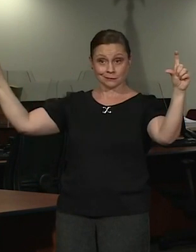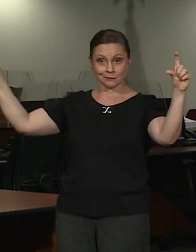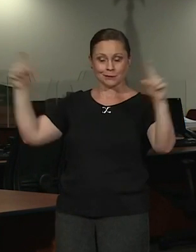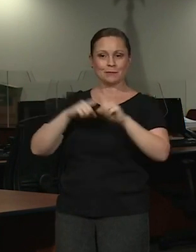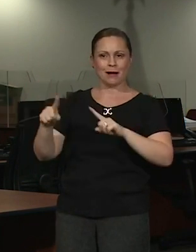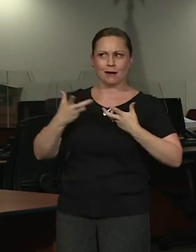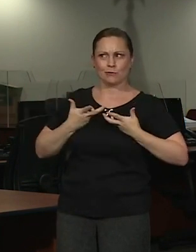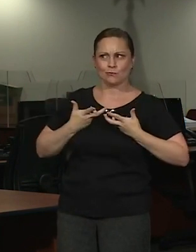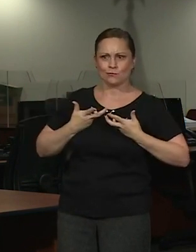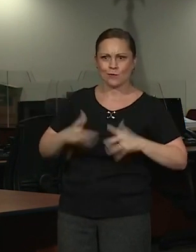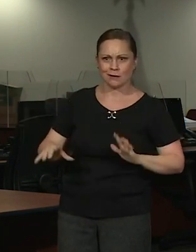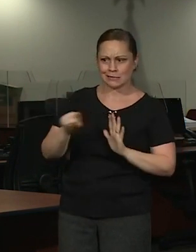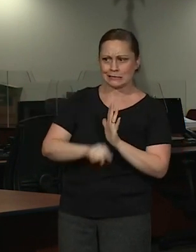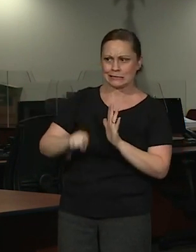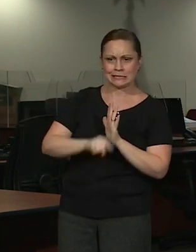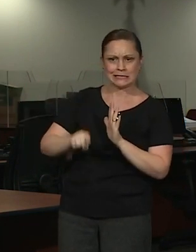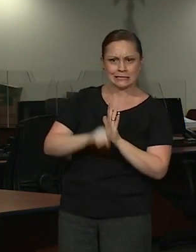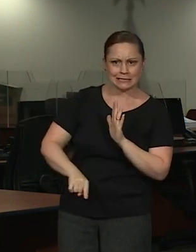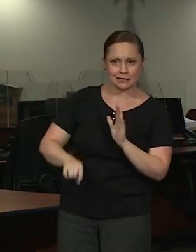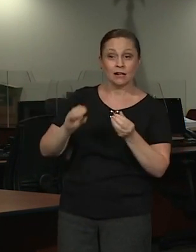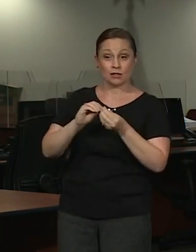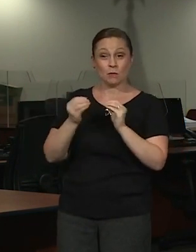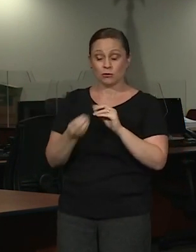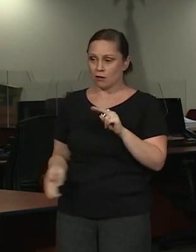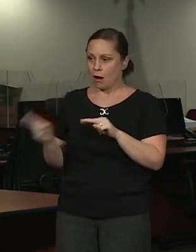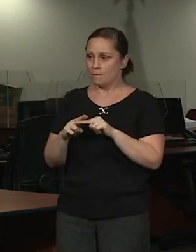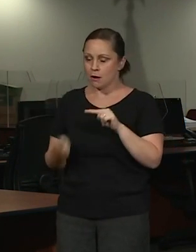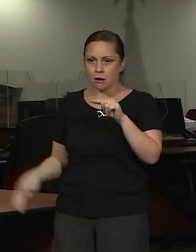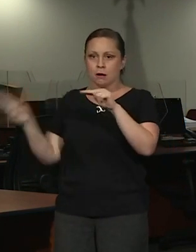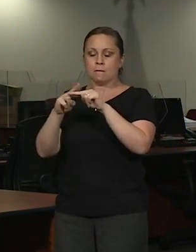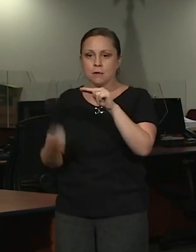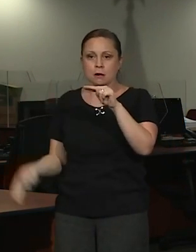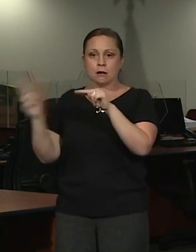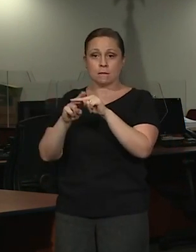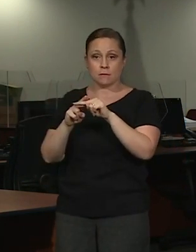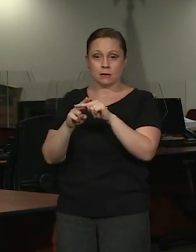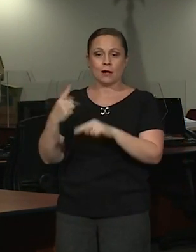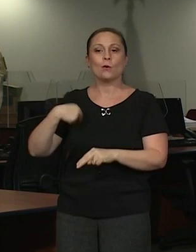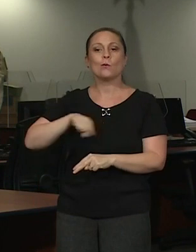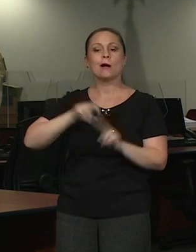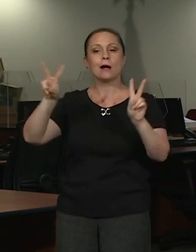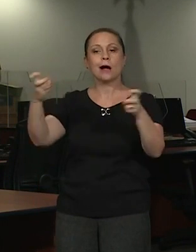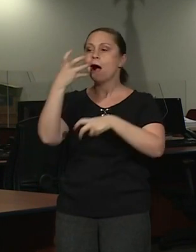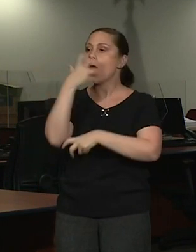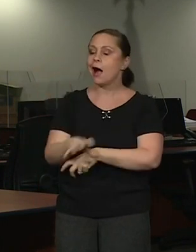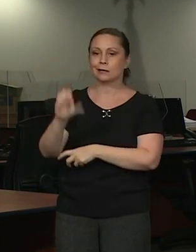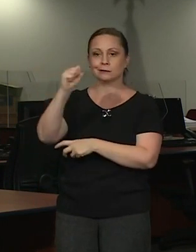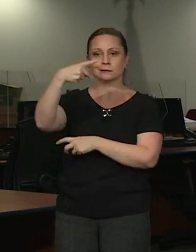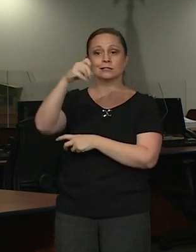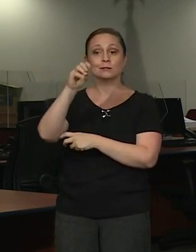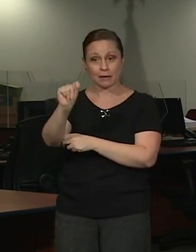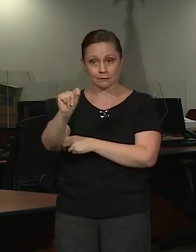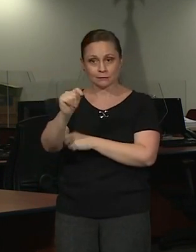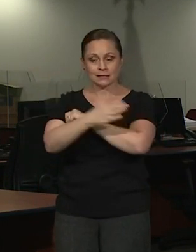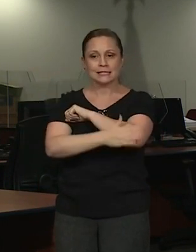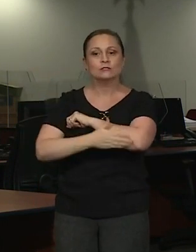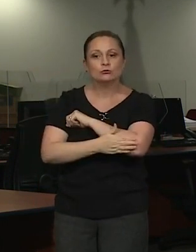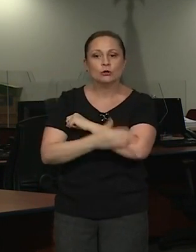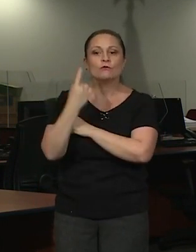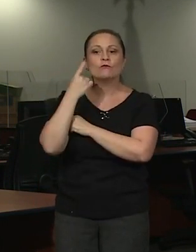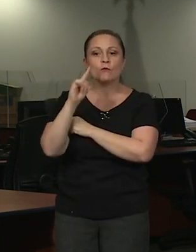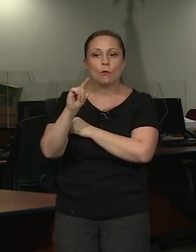drastically increased over the past few weeks, making us now one of the hot spots in the country for